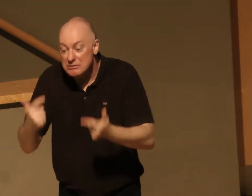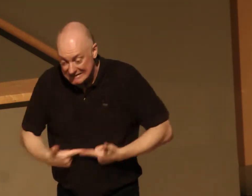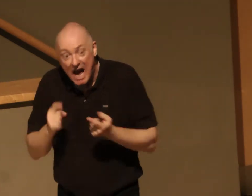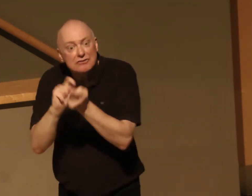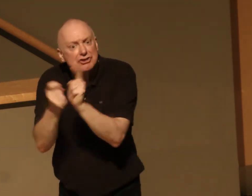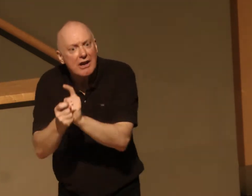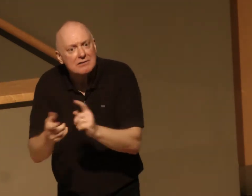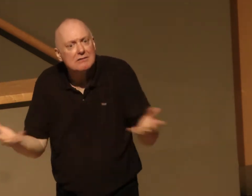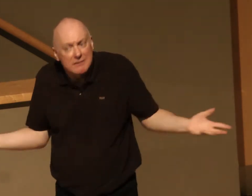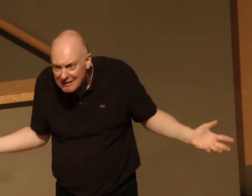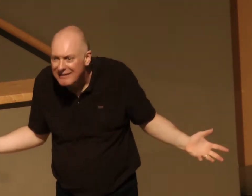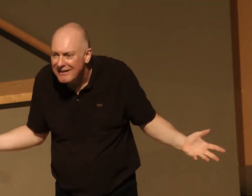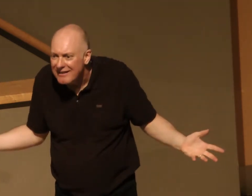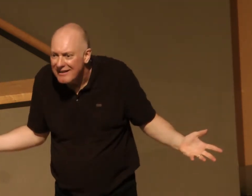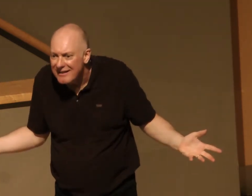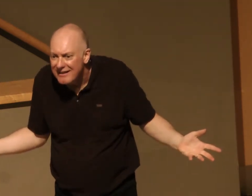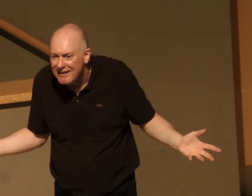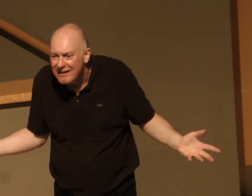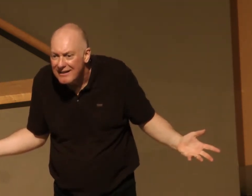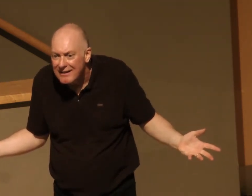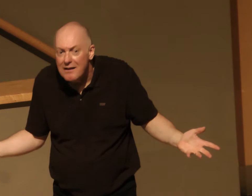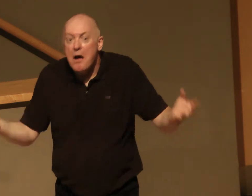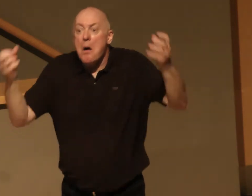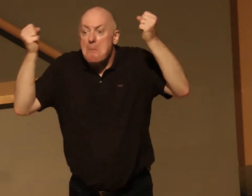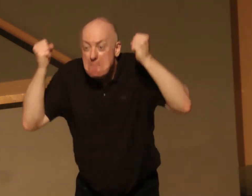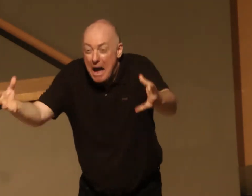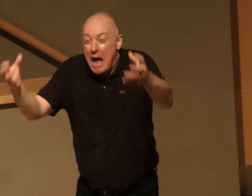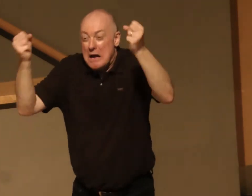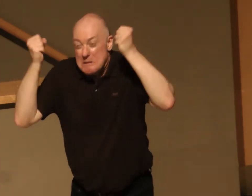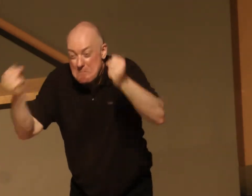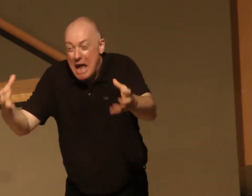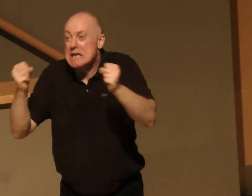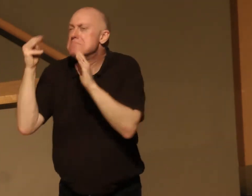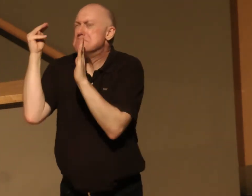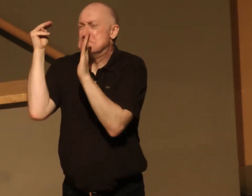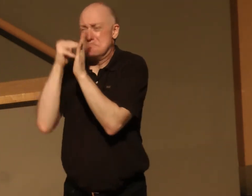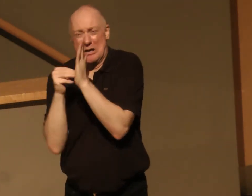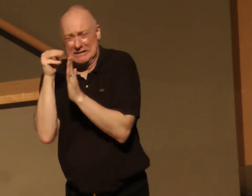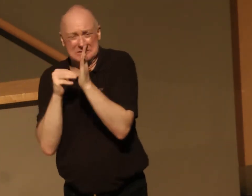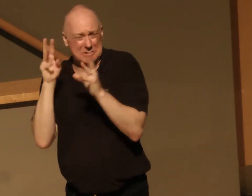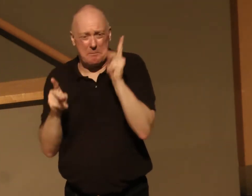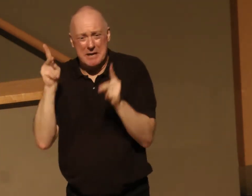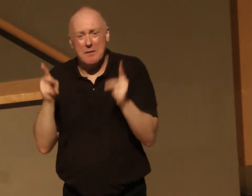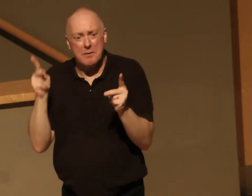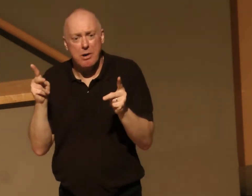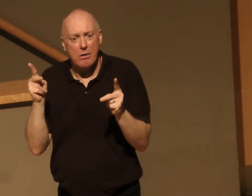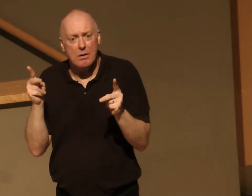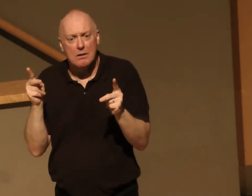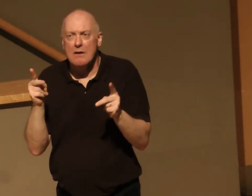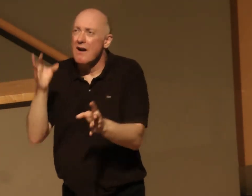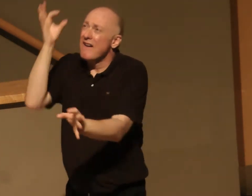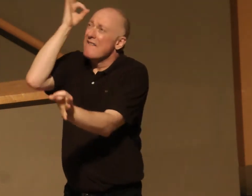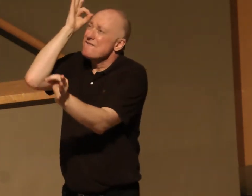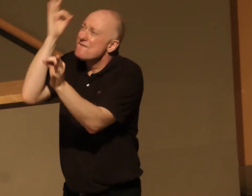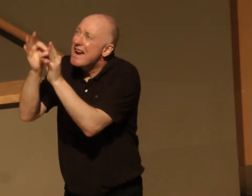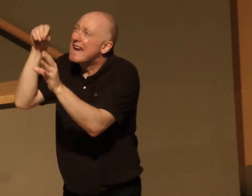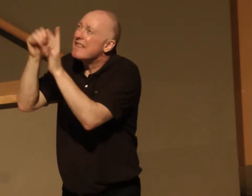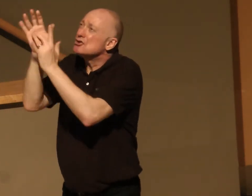that? How about hundreds of thousands of millions of people that are putting their faith in Jesus Christ?